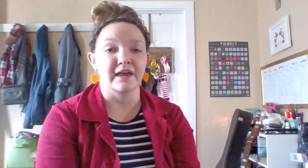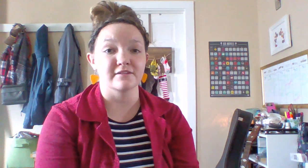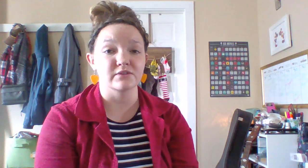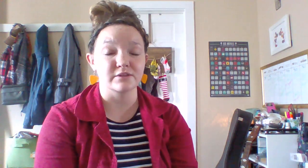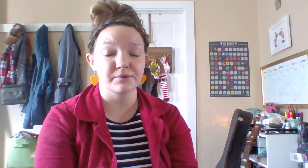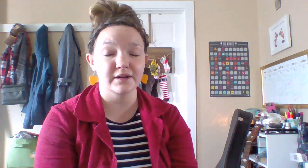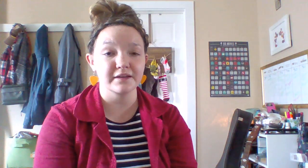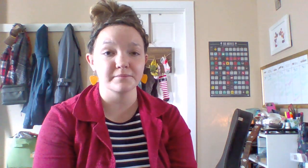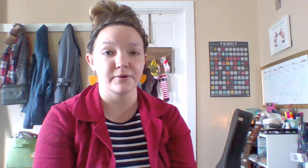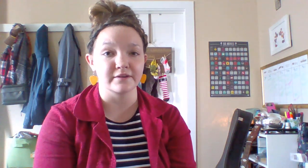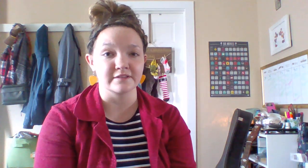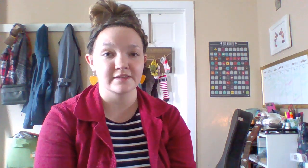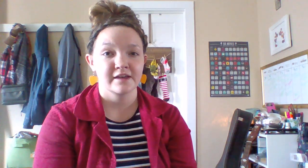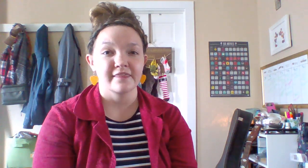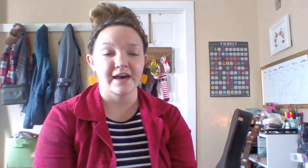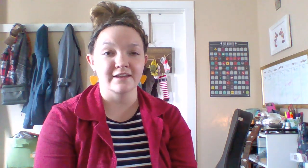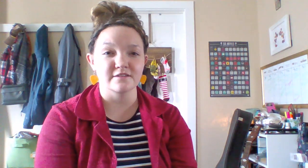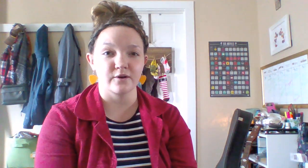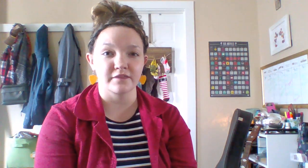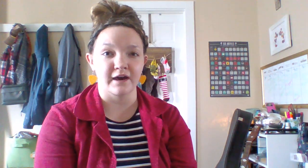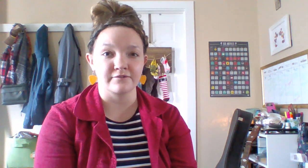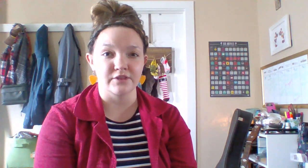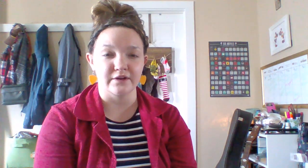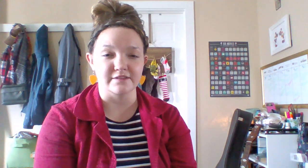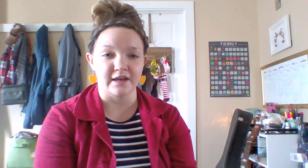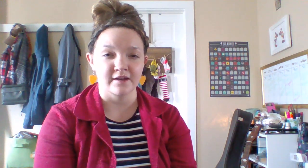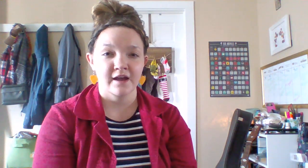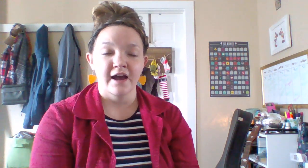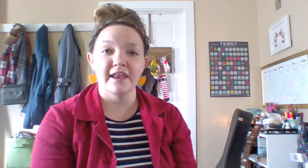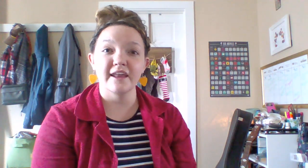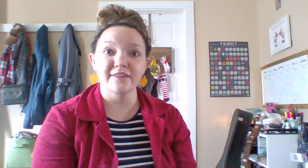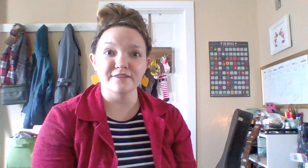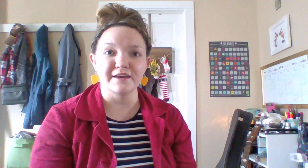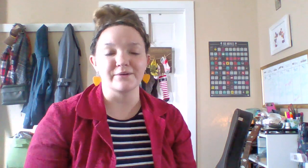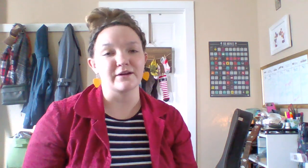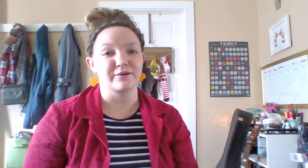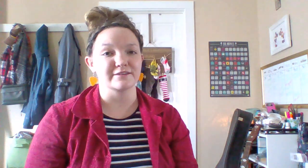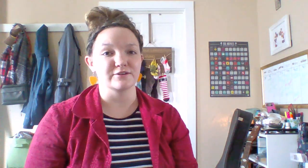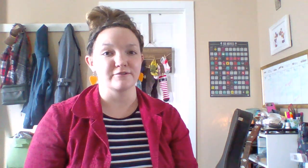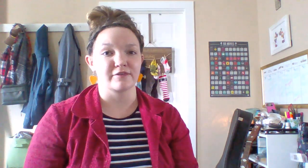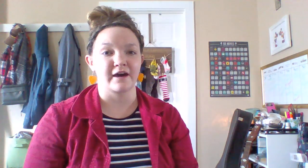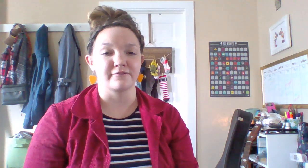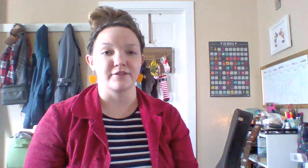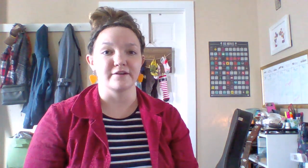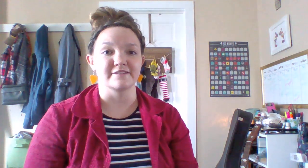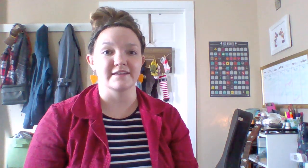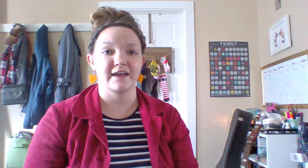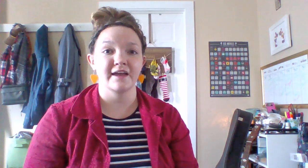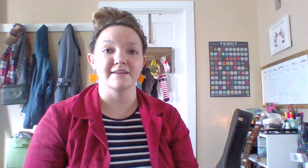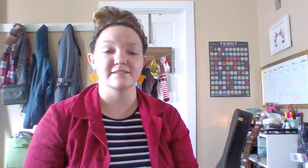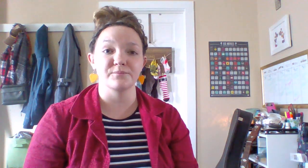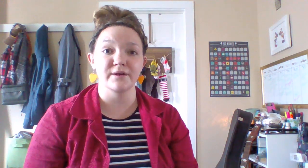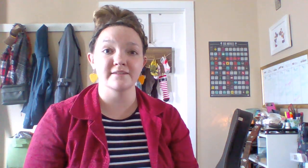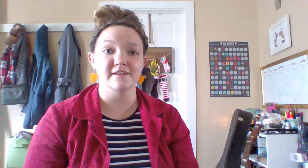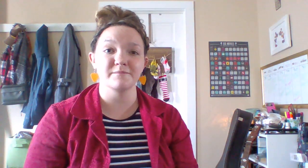so it's pretty important. That is your Thoughtful Thursday. Another thing we are going to do for Thoughtful Thursday is to bring some